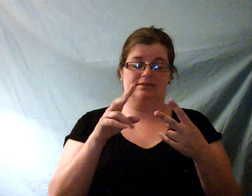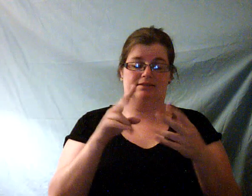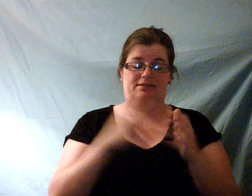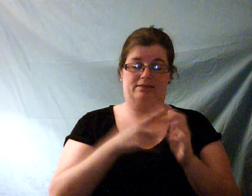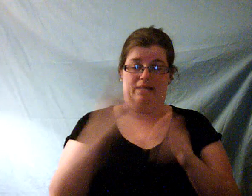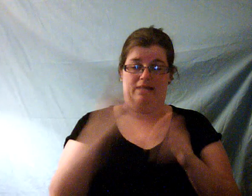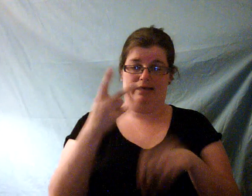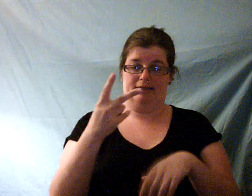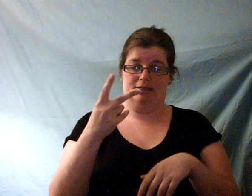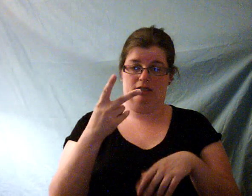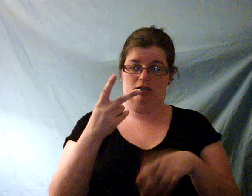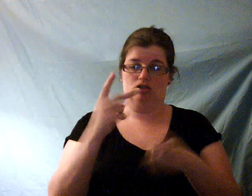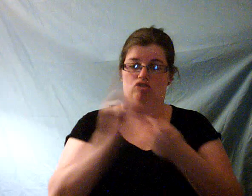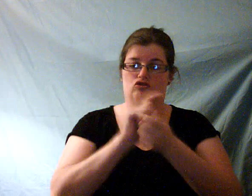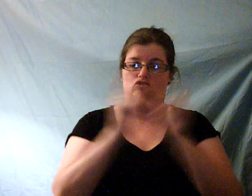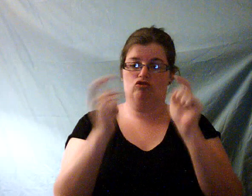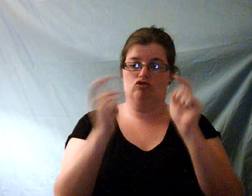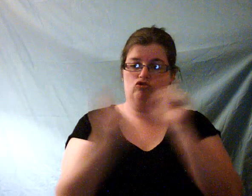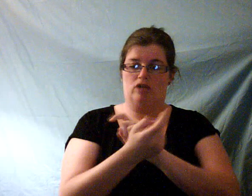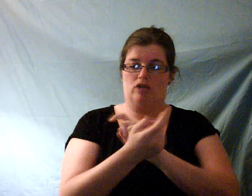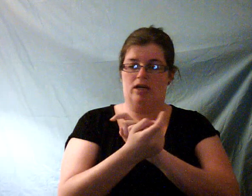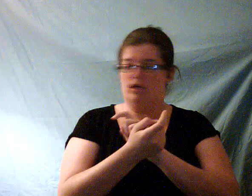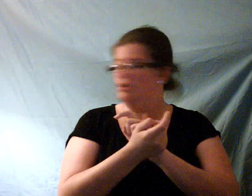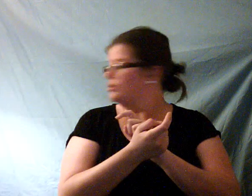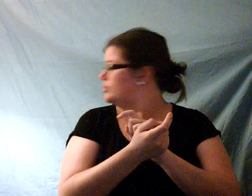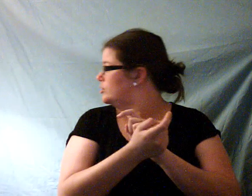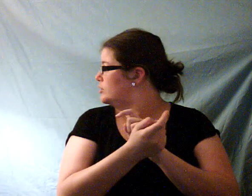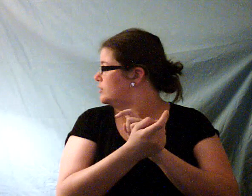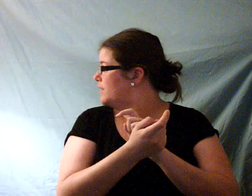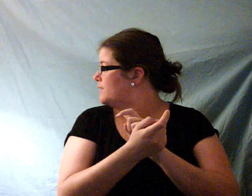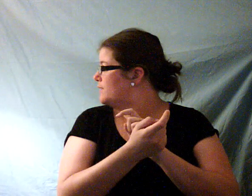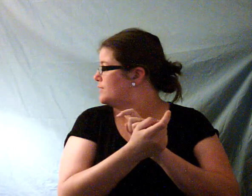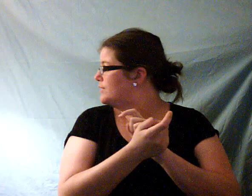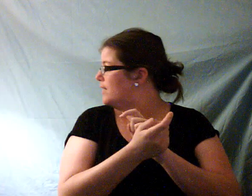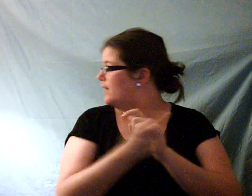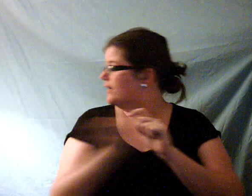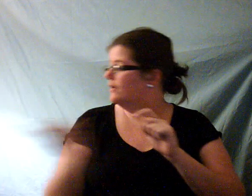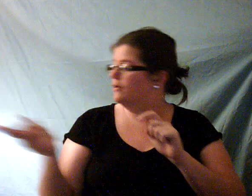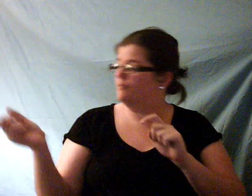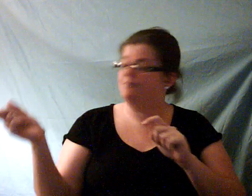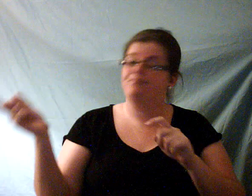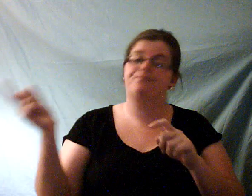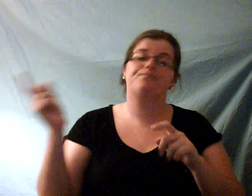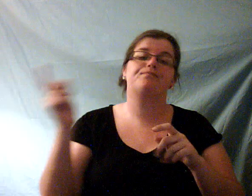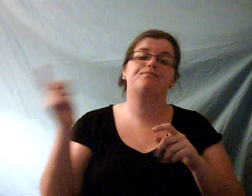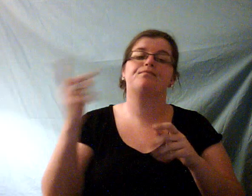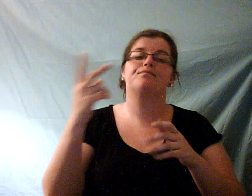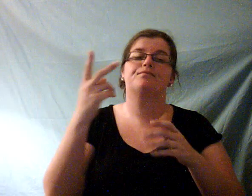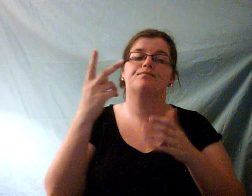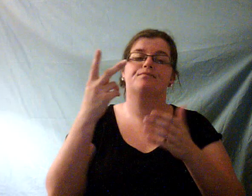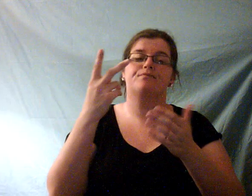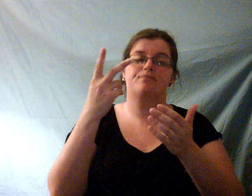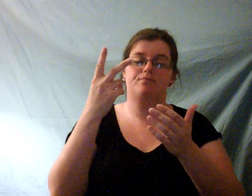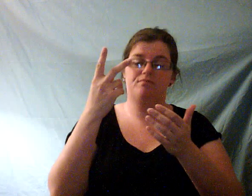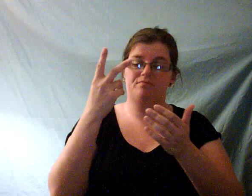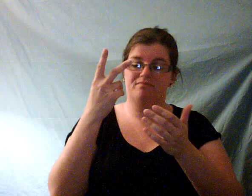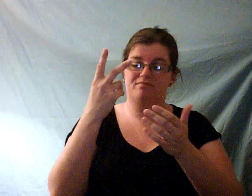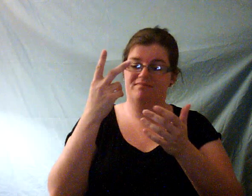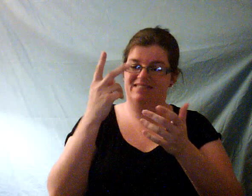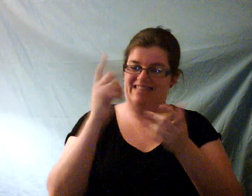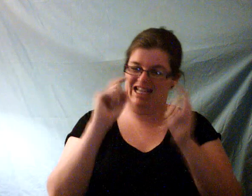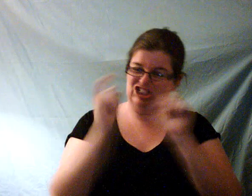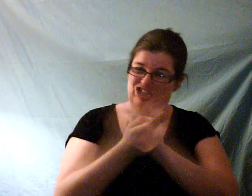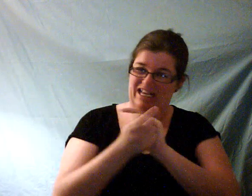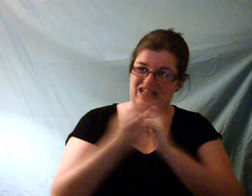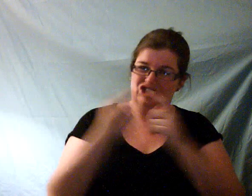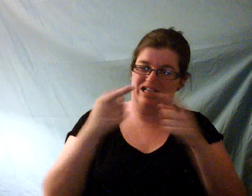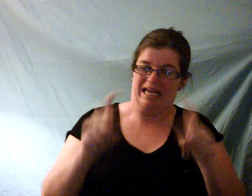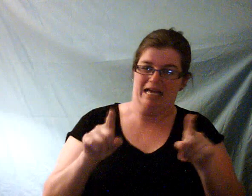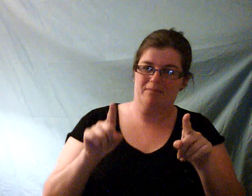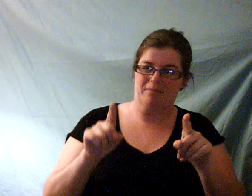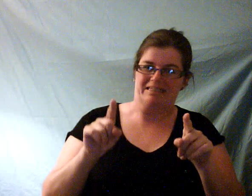is change. Although most people go kicking and screaming when change happens, Americans believe